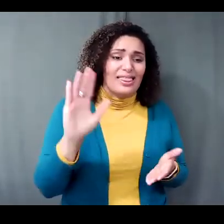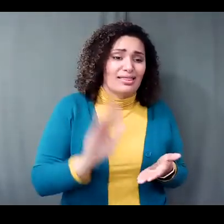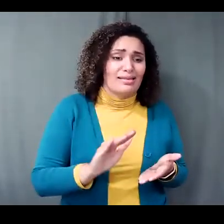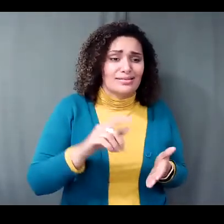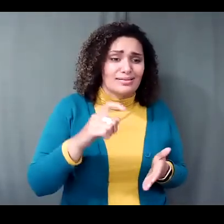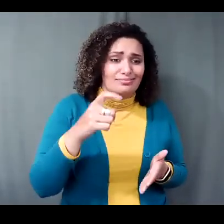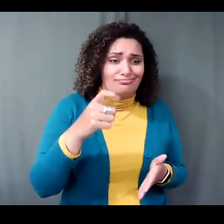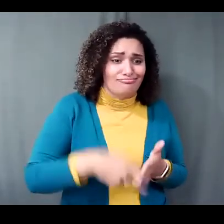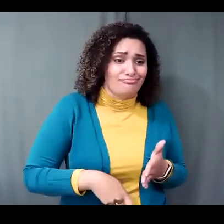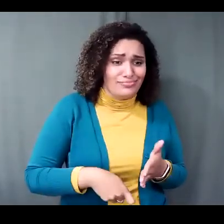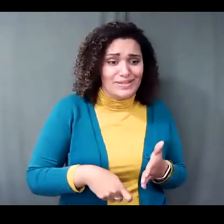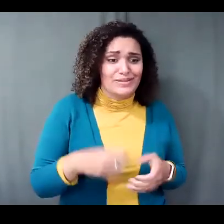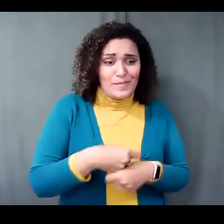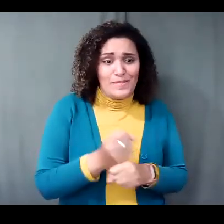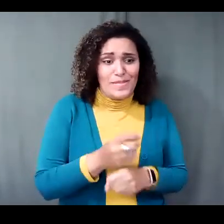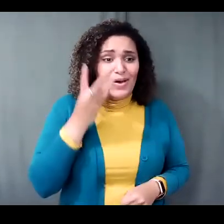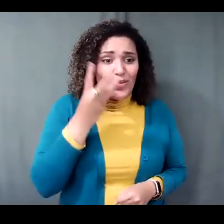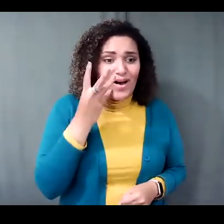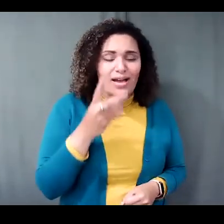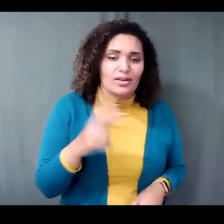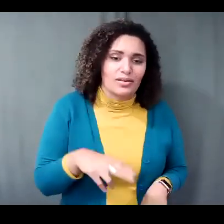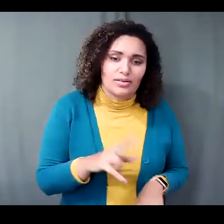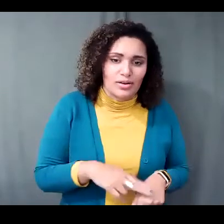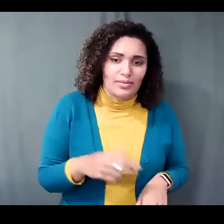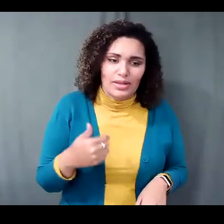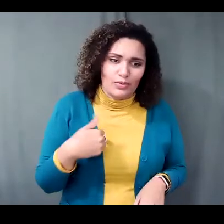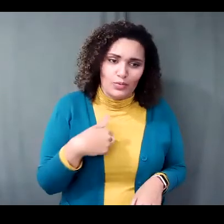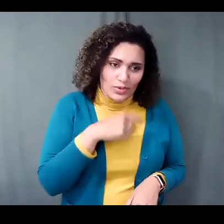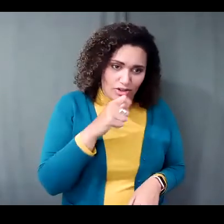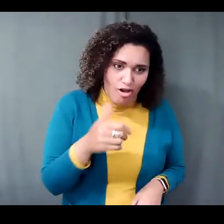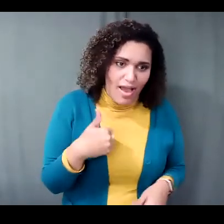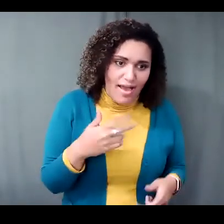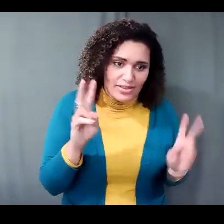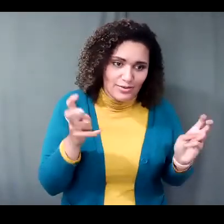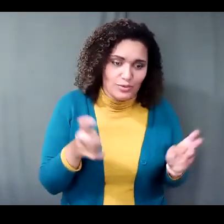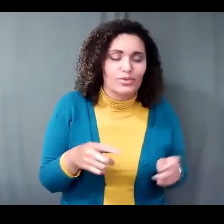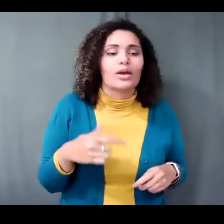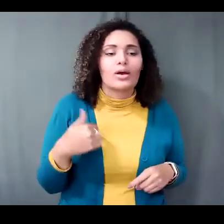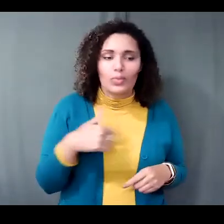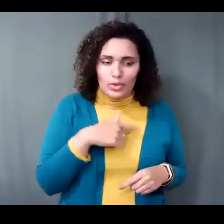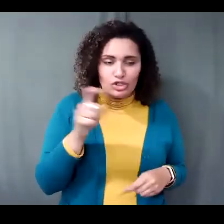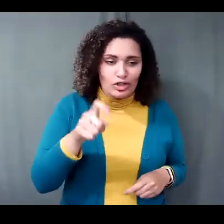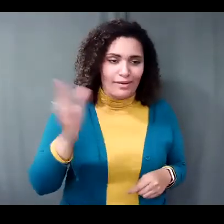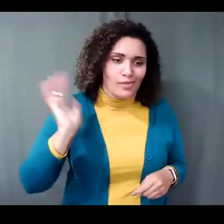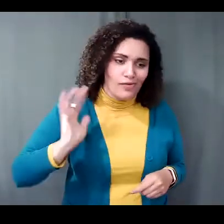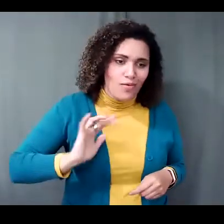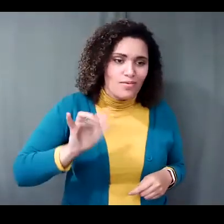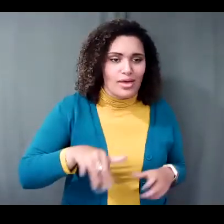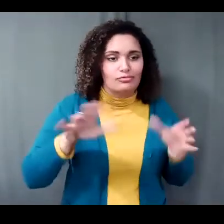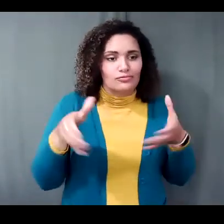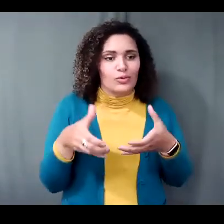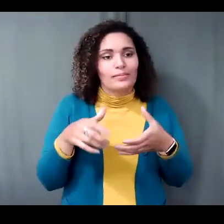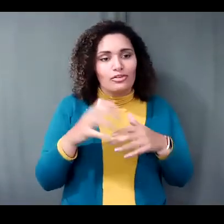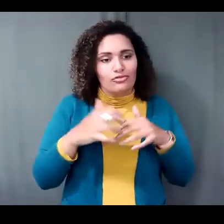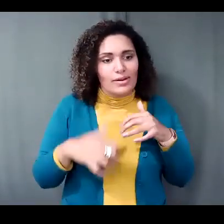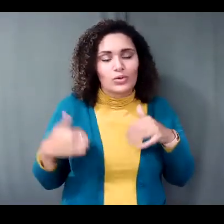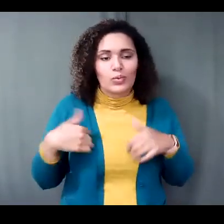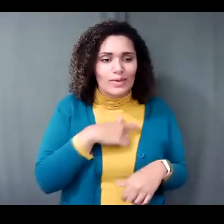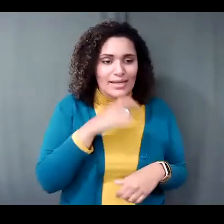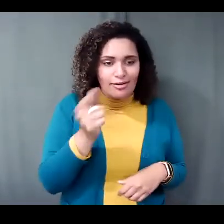that. We don't usually have those problems in Maryland, but it's what we should have done with that block of grapes. We didn't really